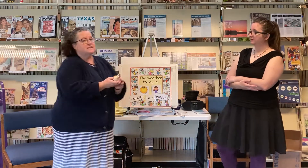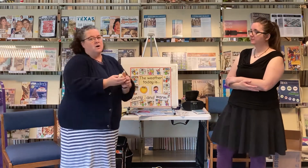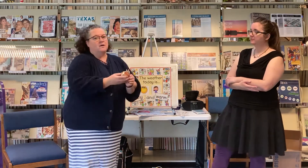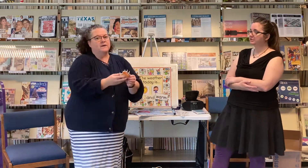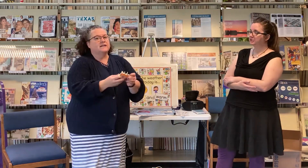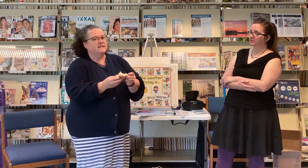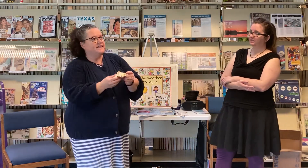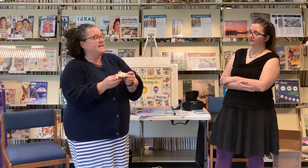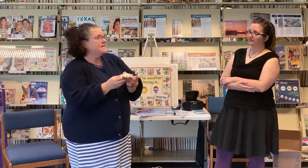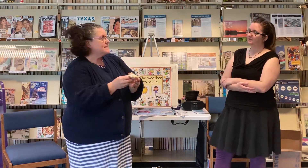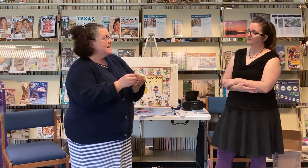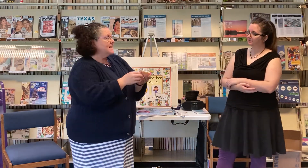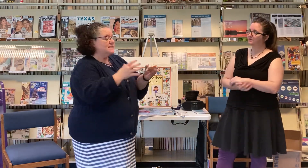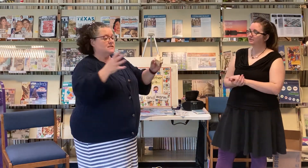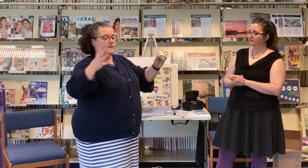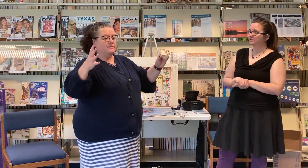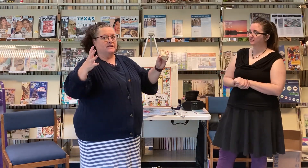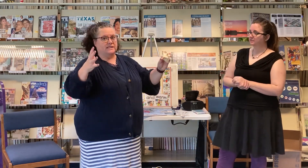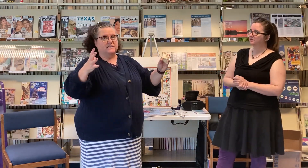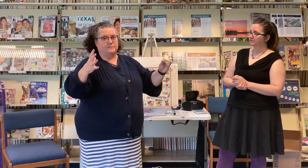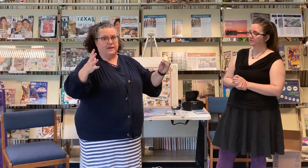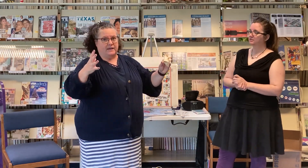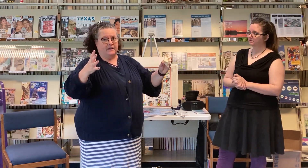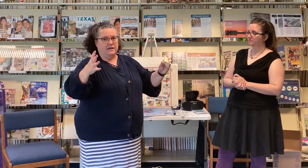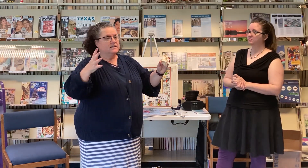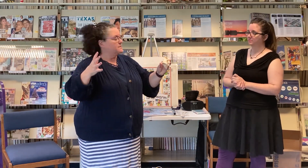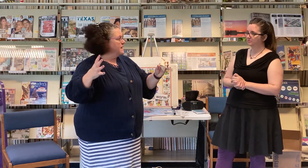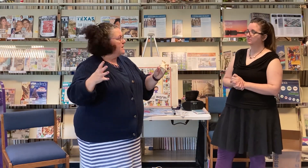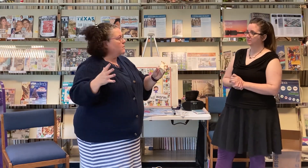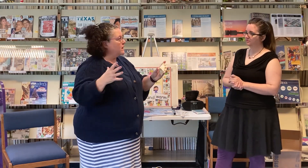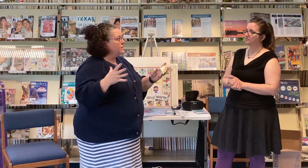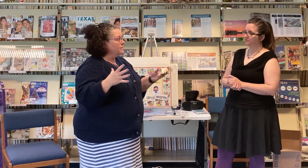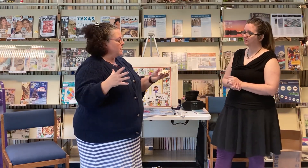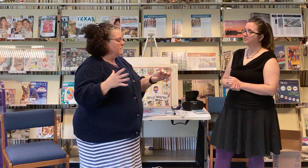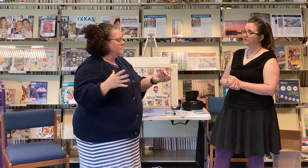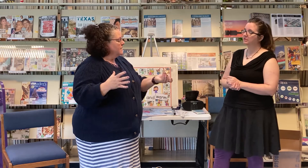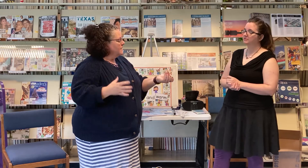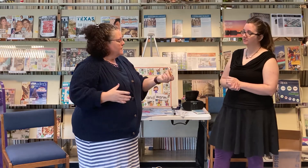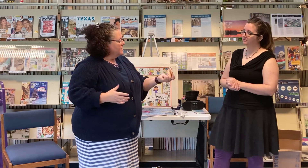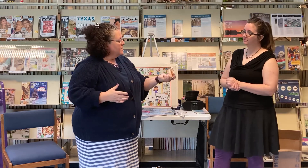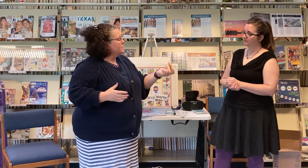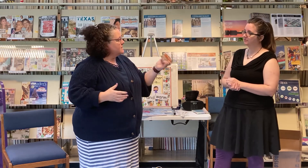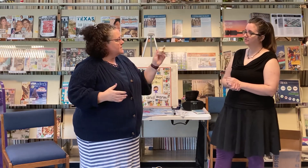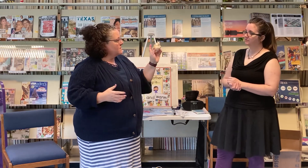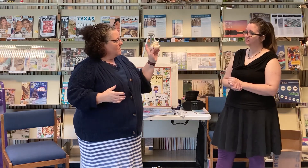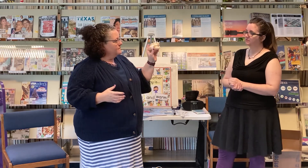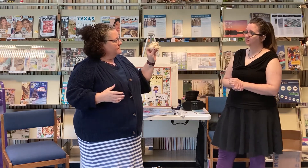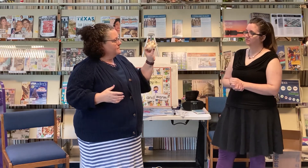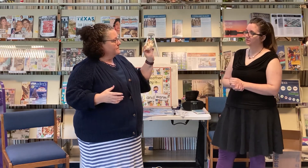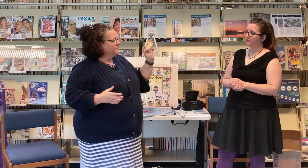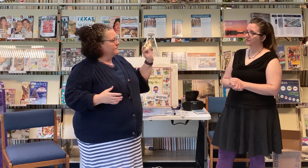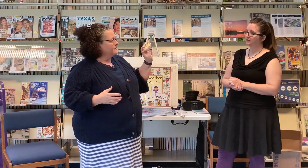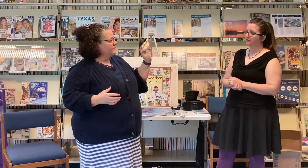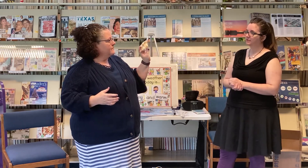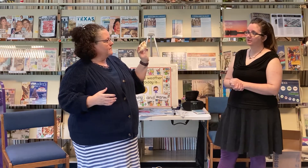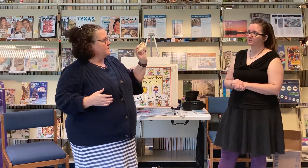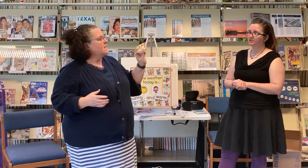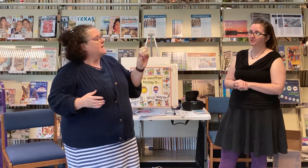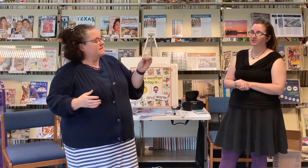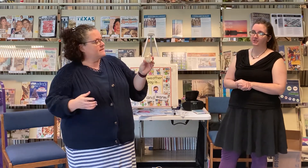small, but show. These can get to be about this big. Depending on where you are. Yeah. You know what this is called? Conch shell?